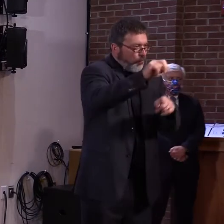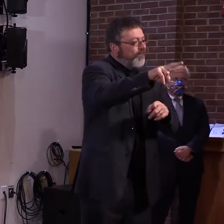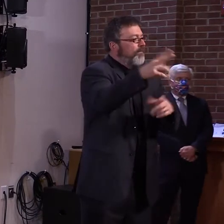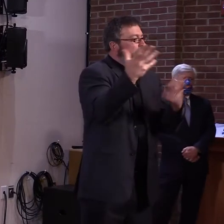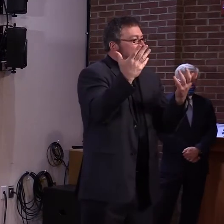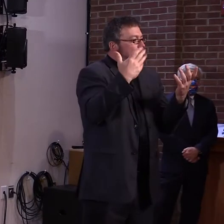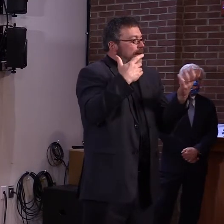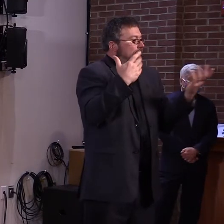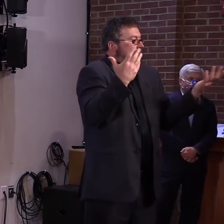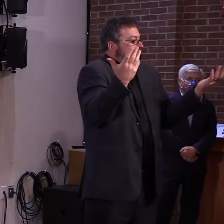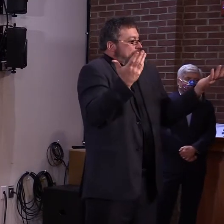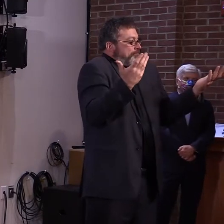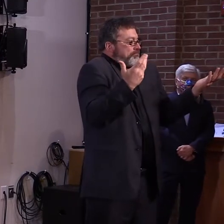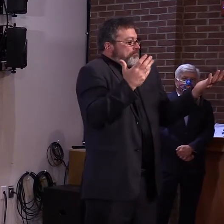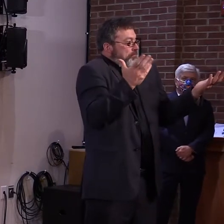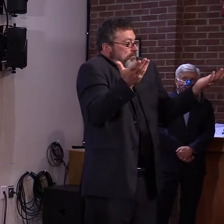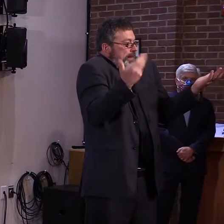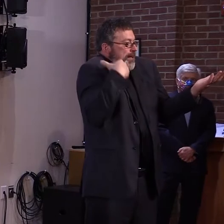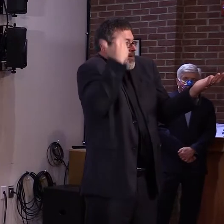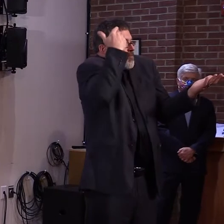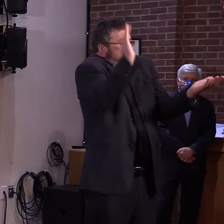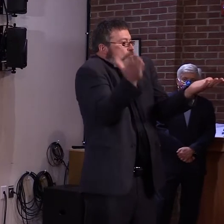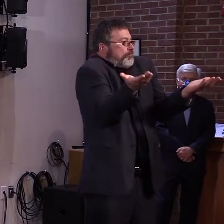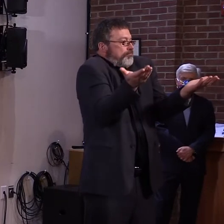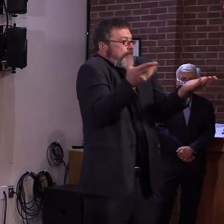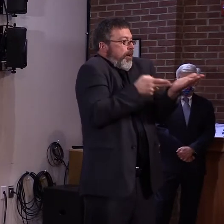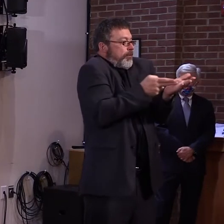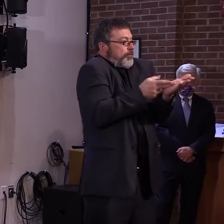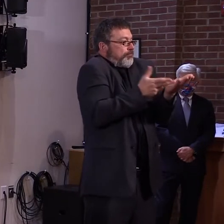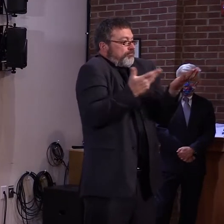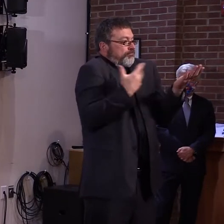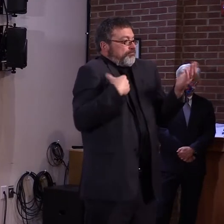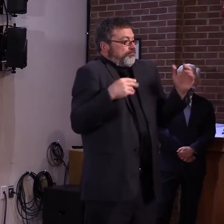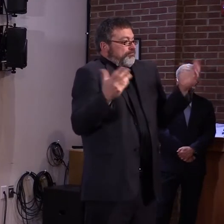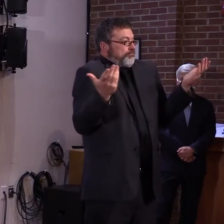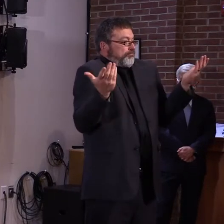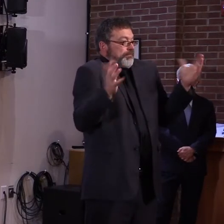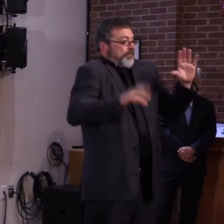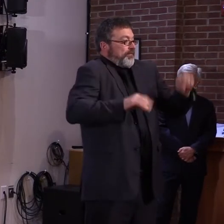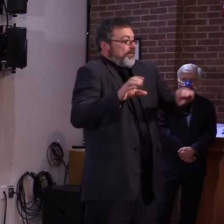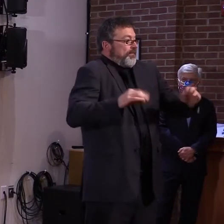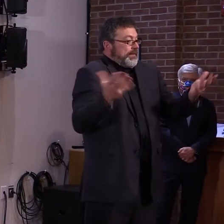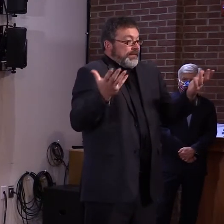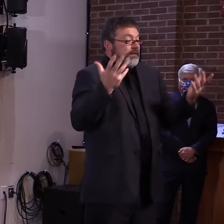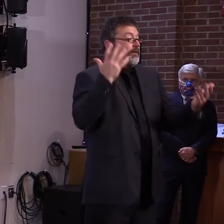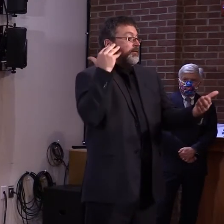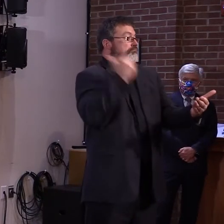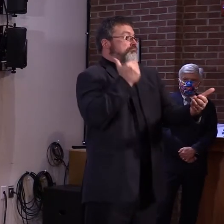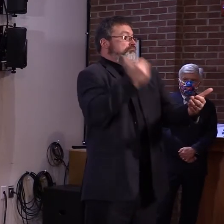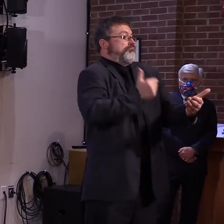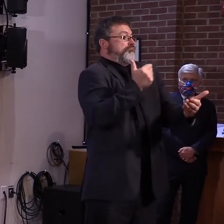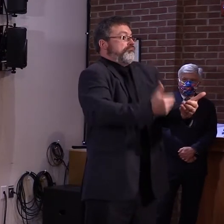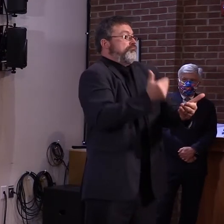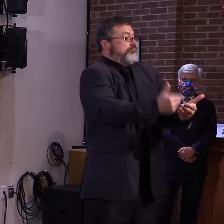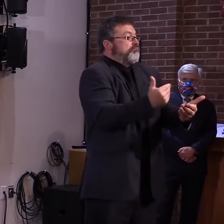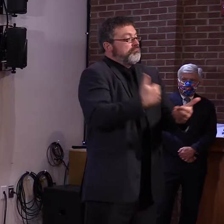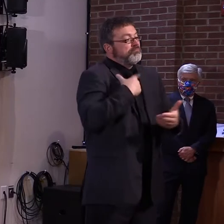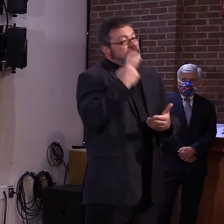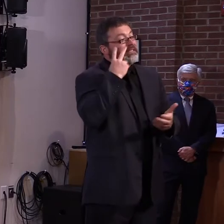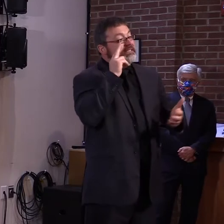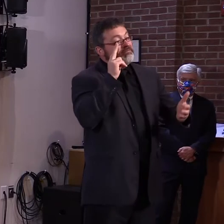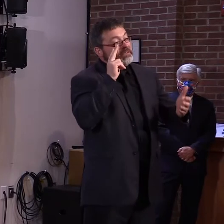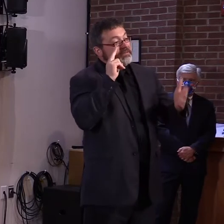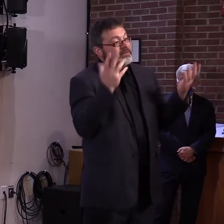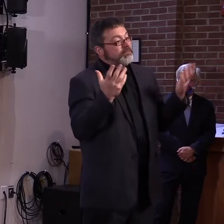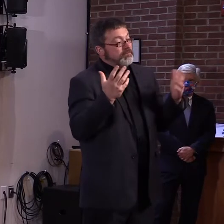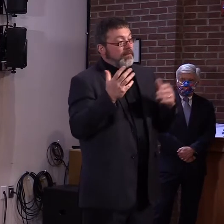is have been tried and tested and is safe. So we'll see what happens. But I took the letter as just